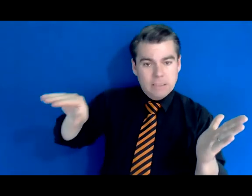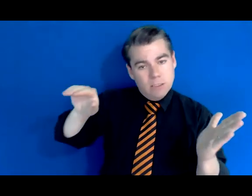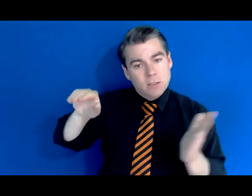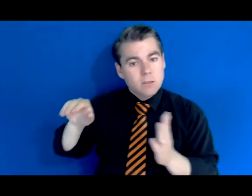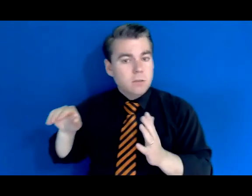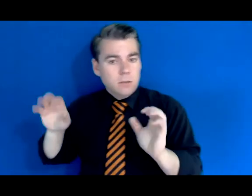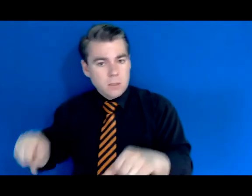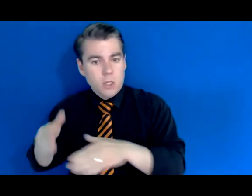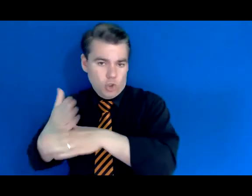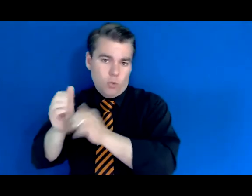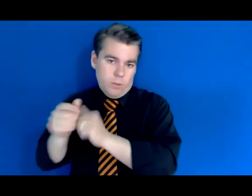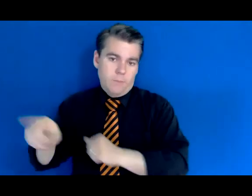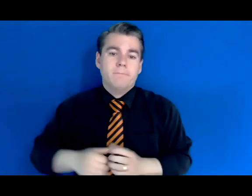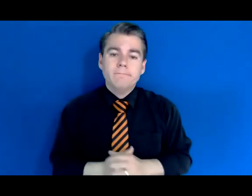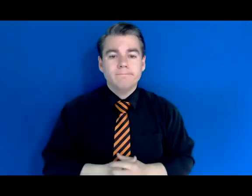them.